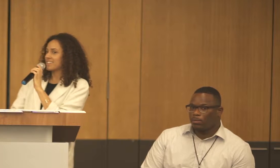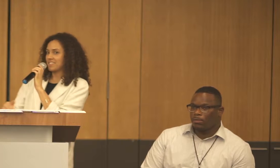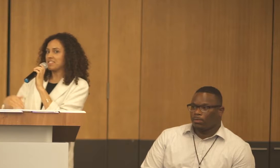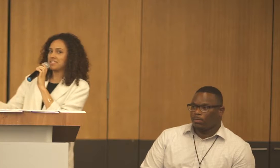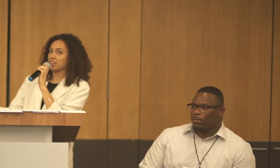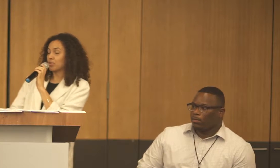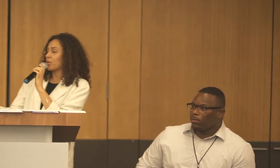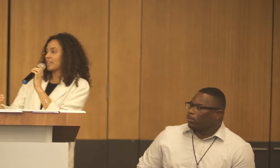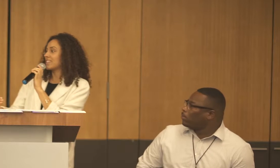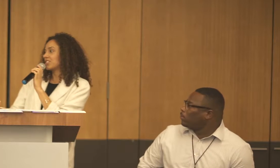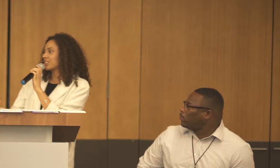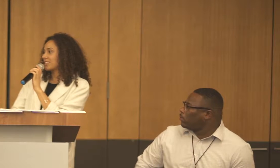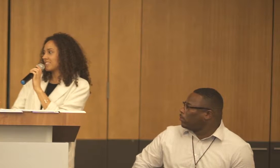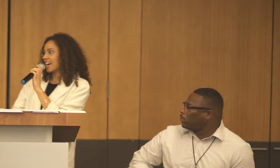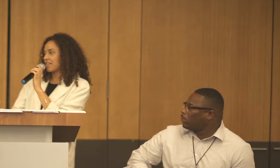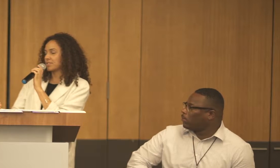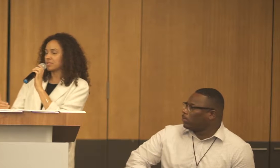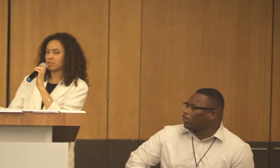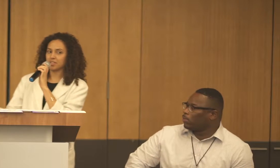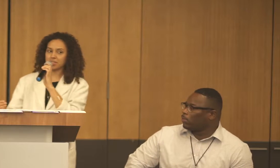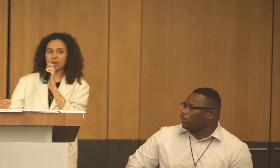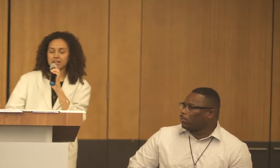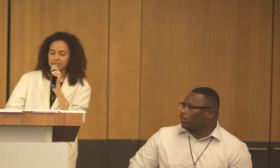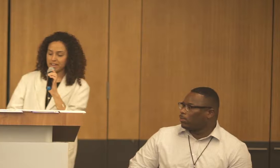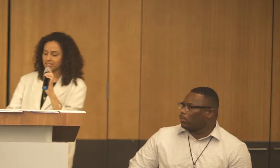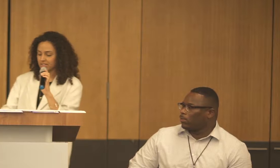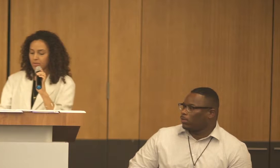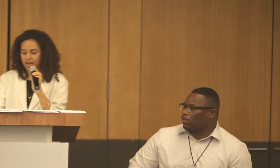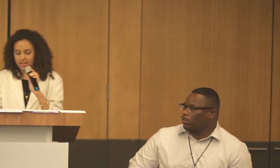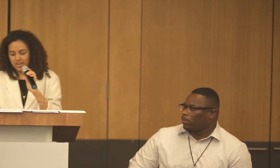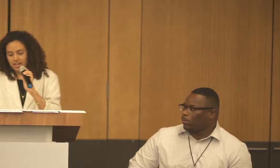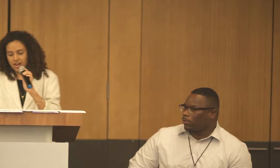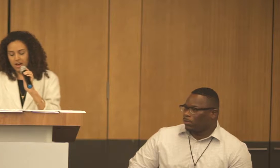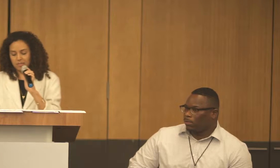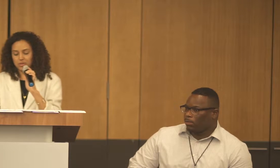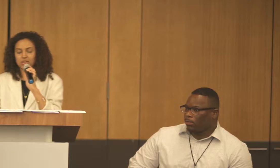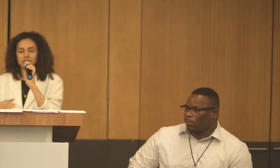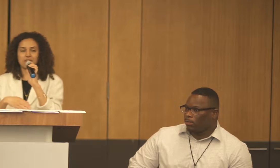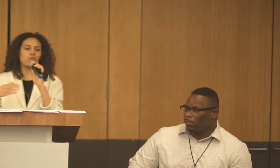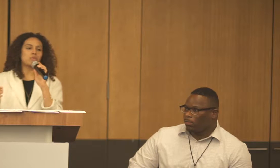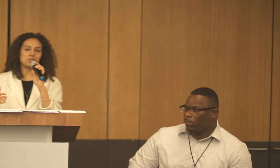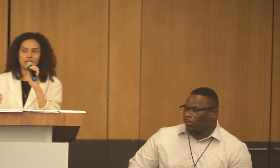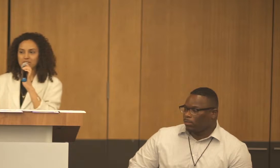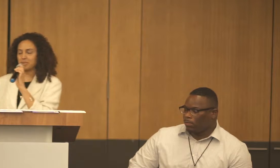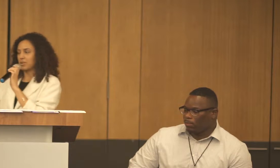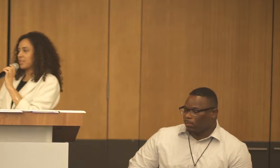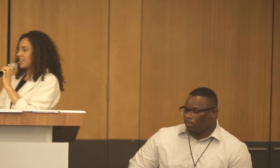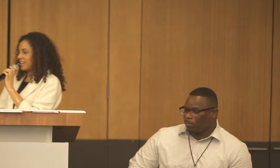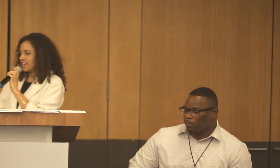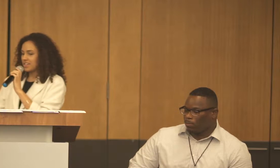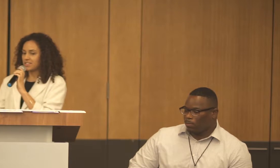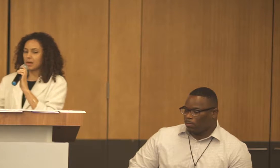that their organization currently doesn't have. So it's almost a competitive advantage in that way. So once you've kind of formed these partnerships